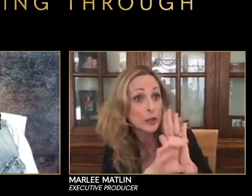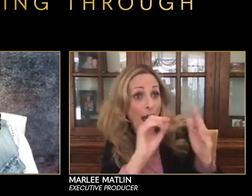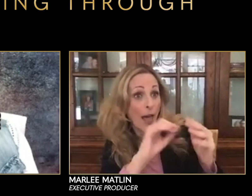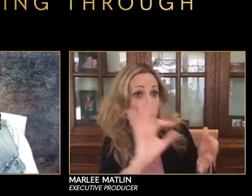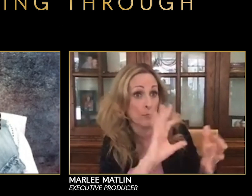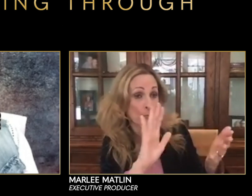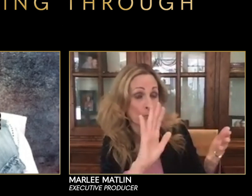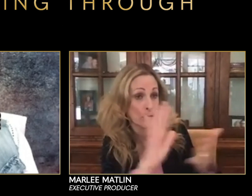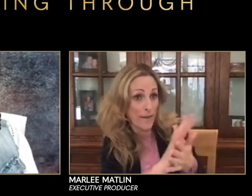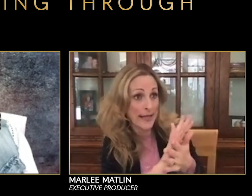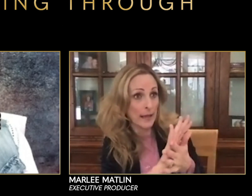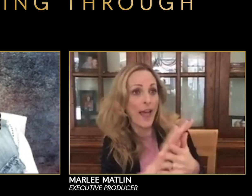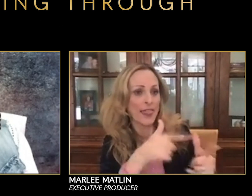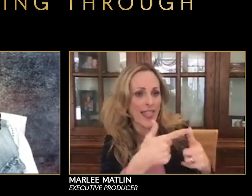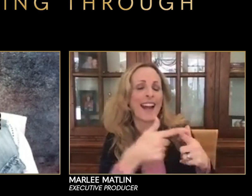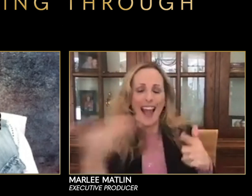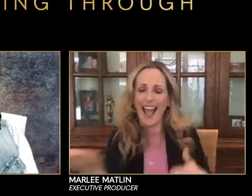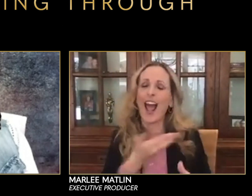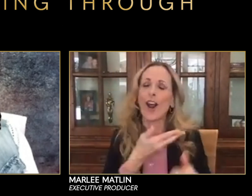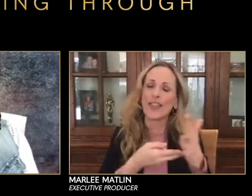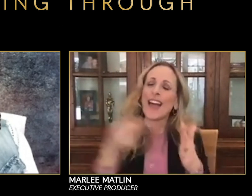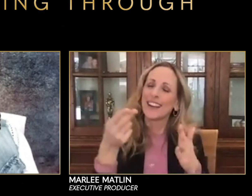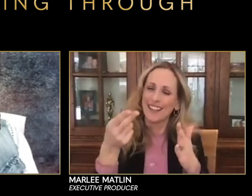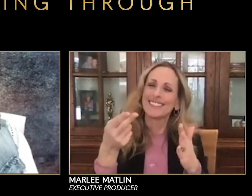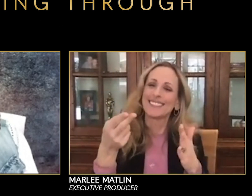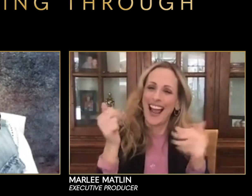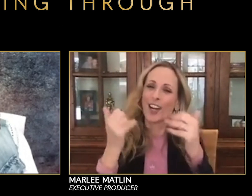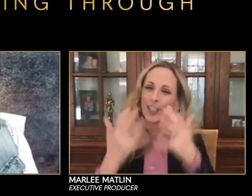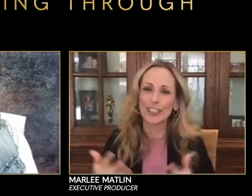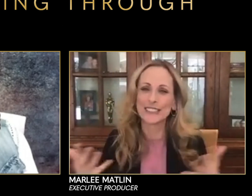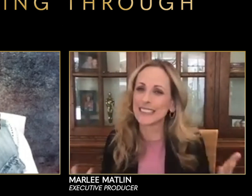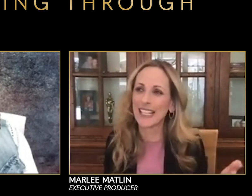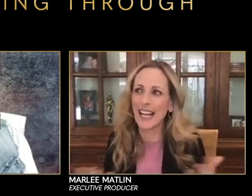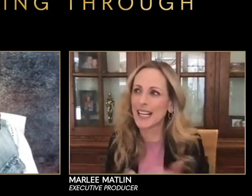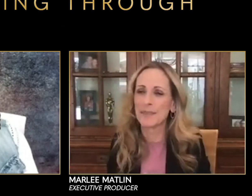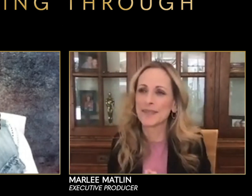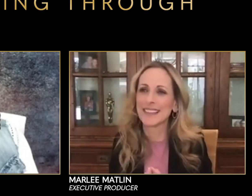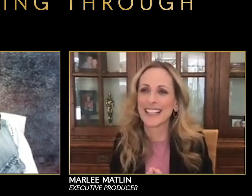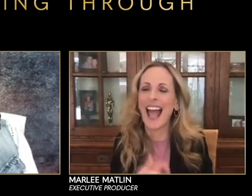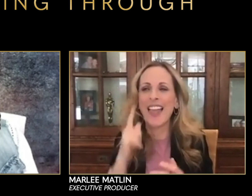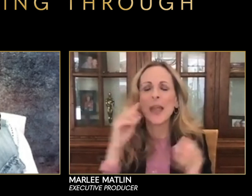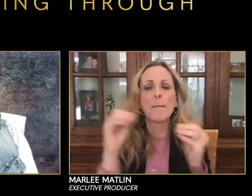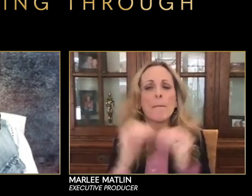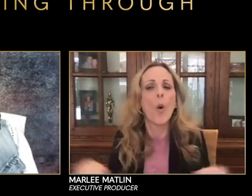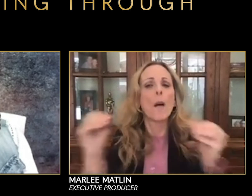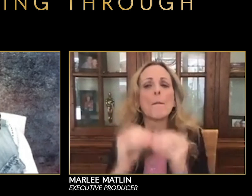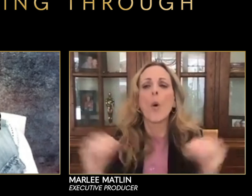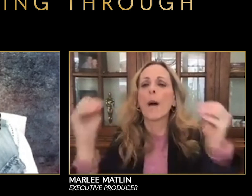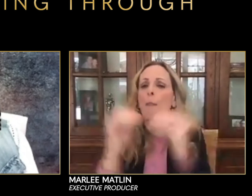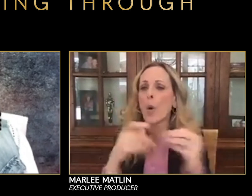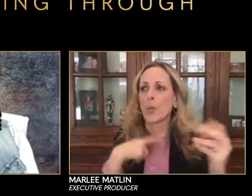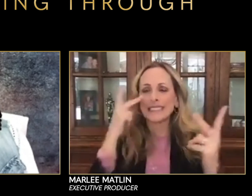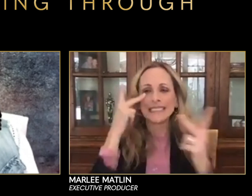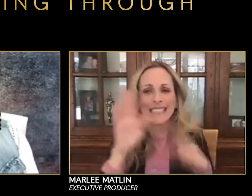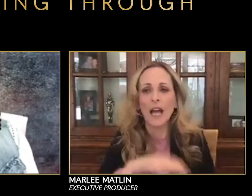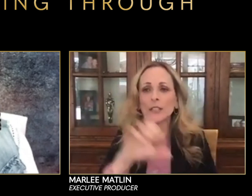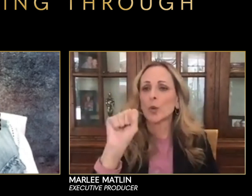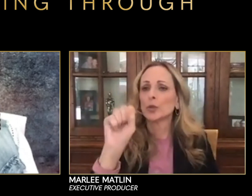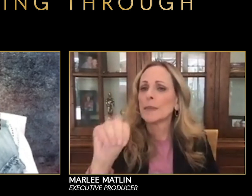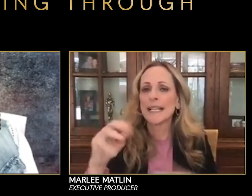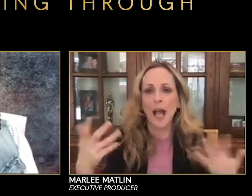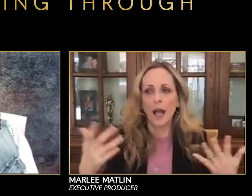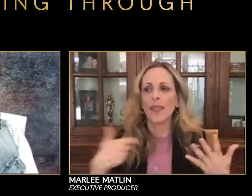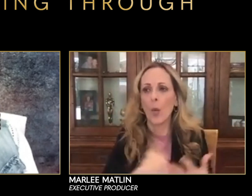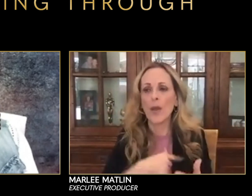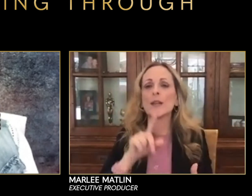people. You want authenticity in telling a story? Fine, let's bring it in. Let's hire authentically cast actors. And I think more